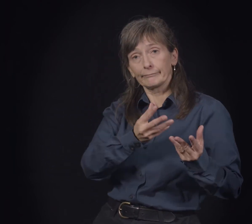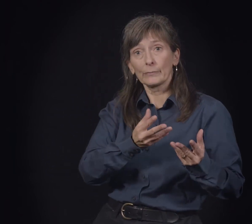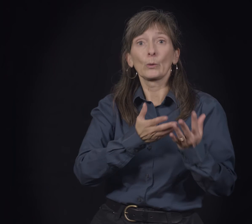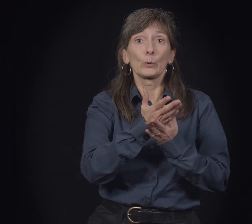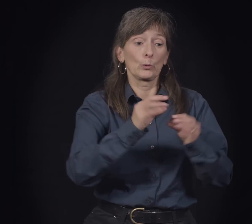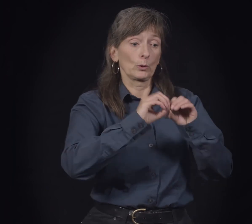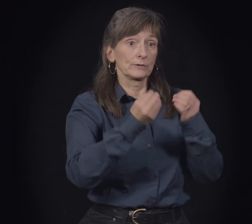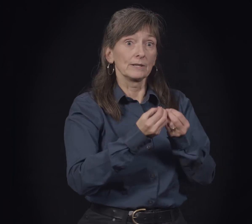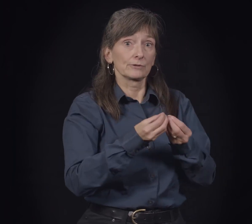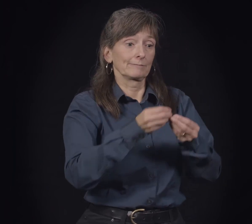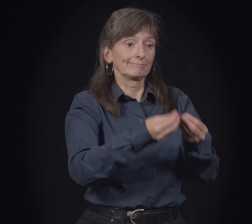members and public.